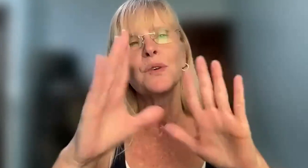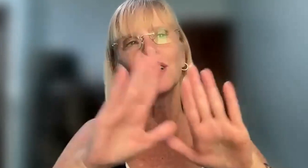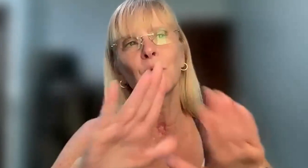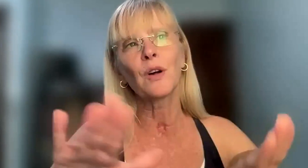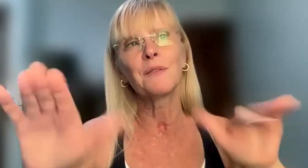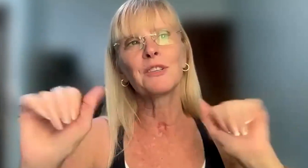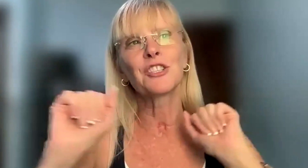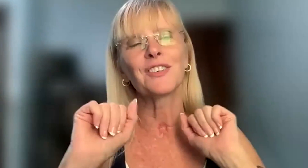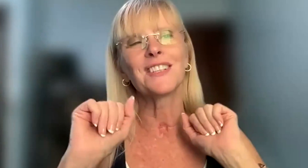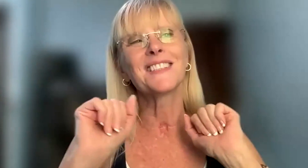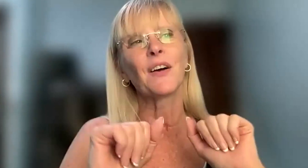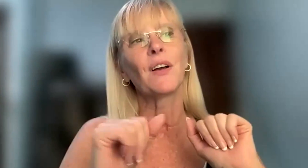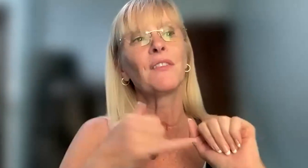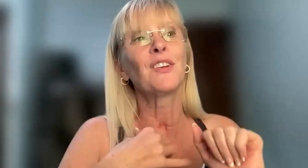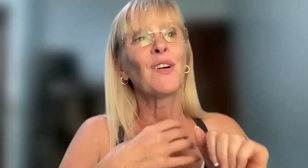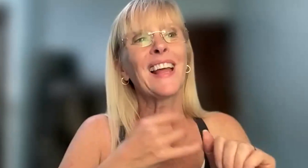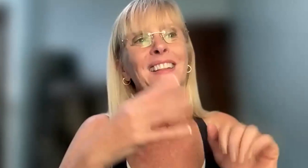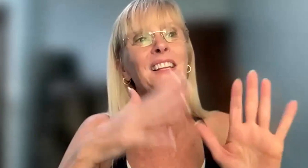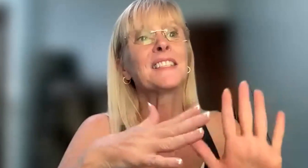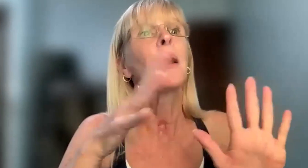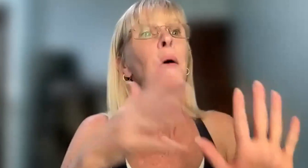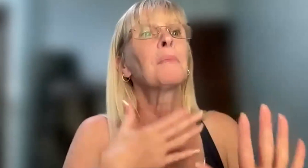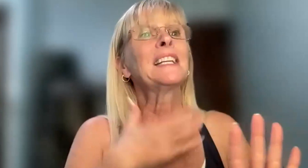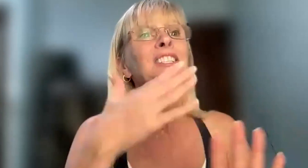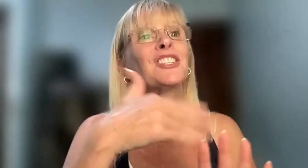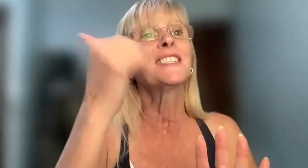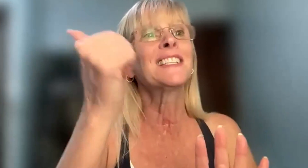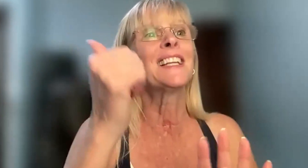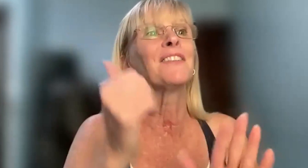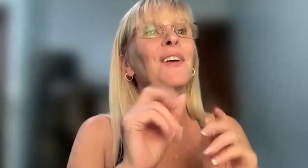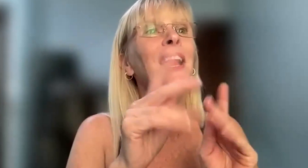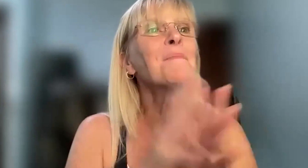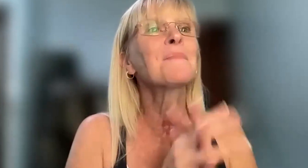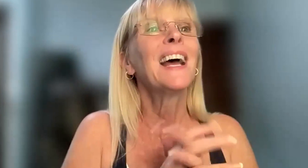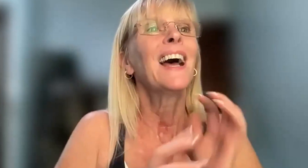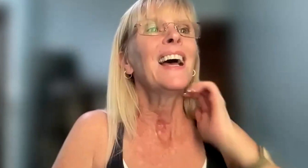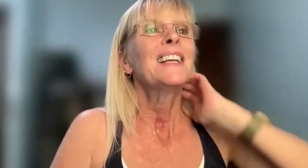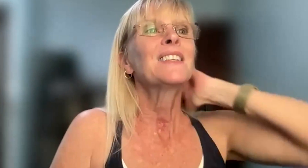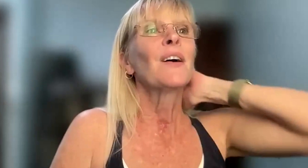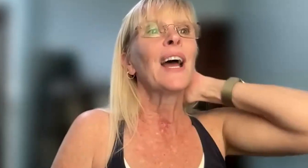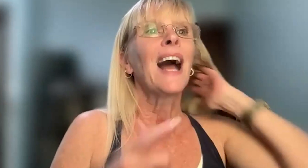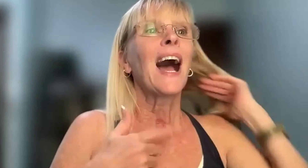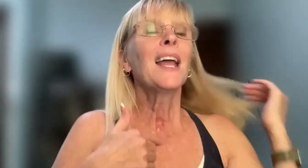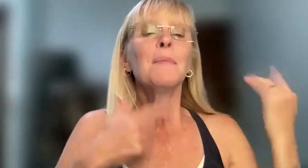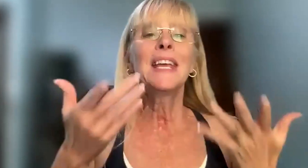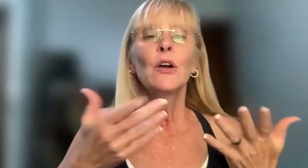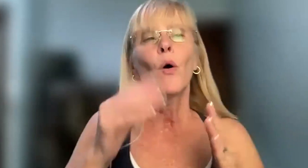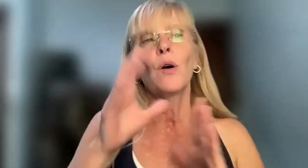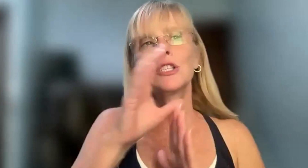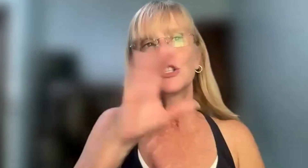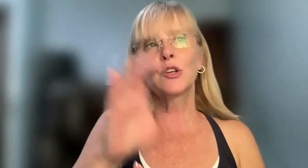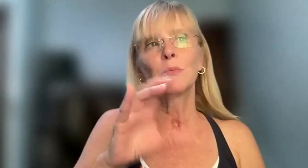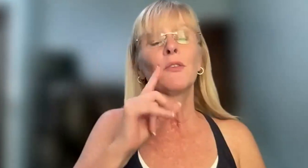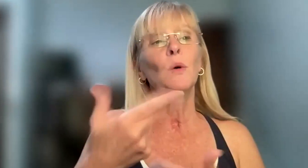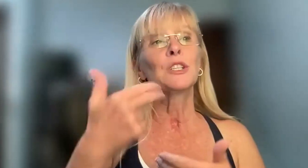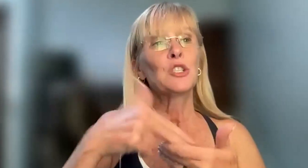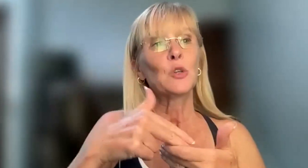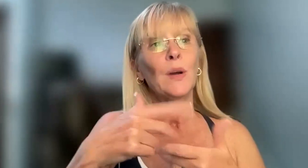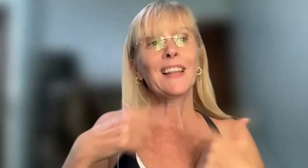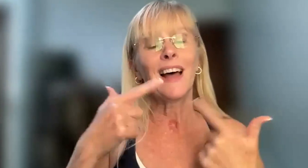with working with children. So if you don't like this, please just leave, okay? So, and I am here on Zoom. If you want to join